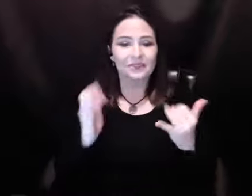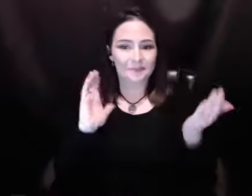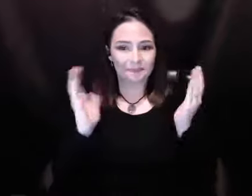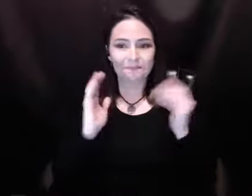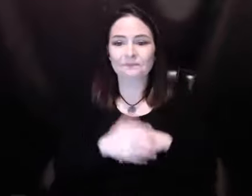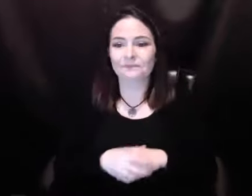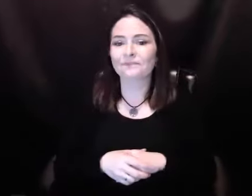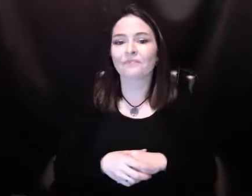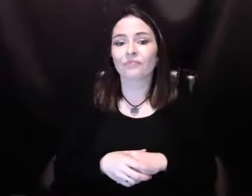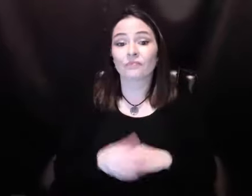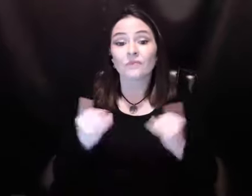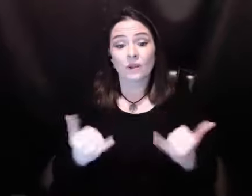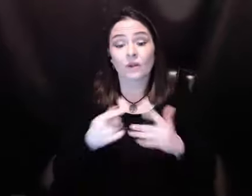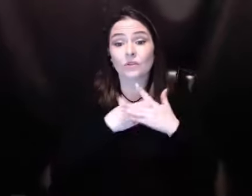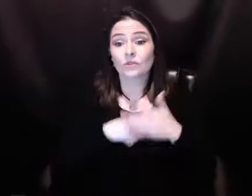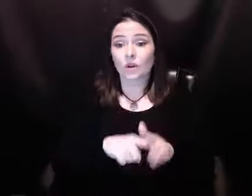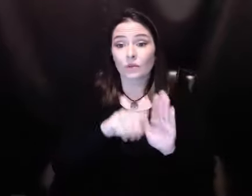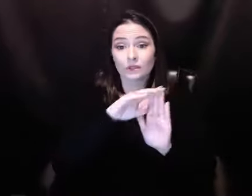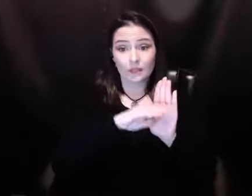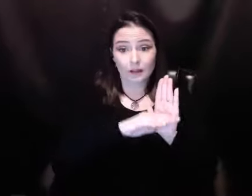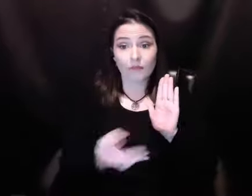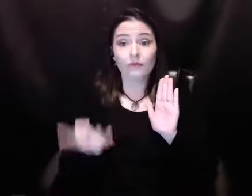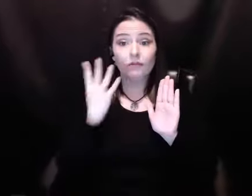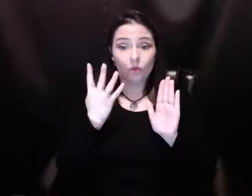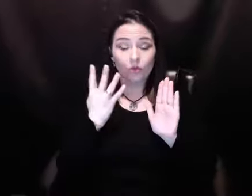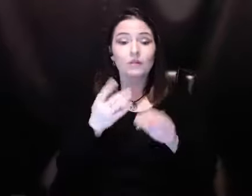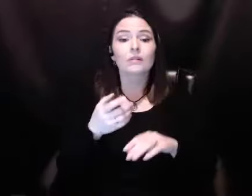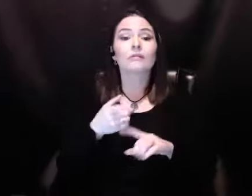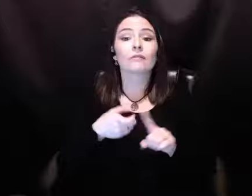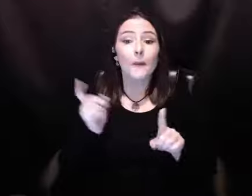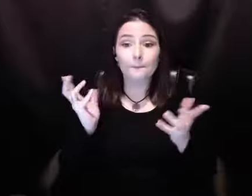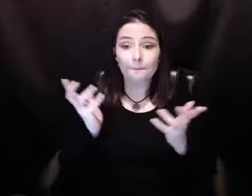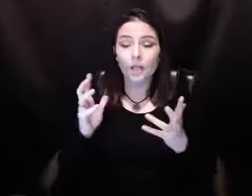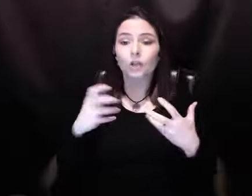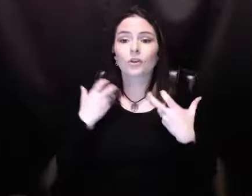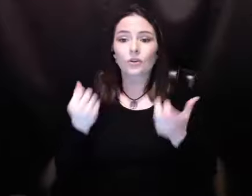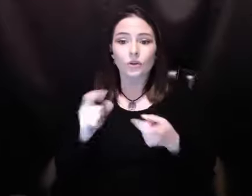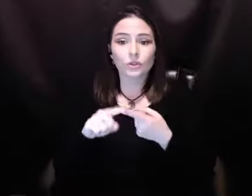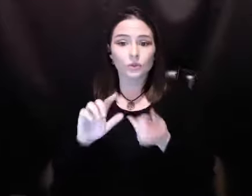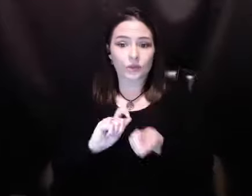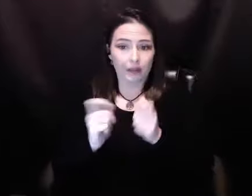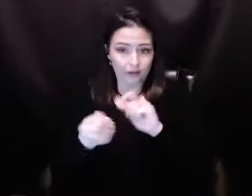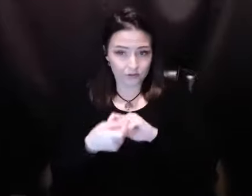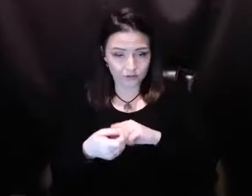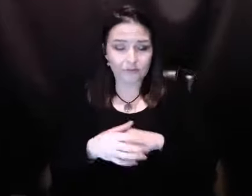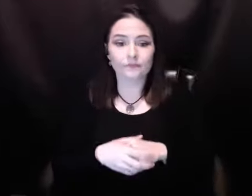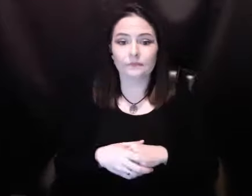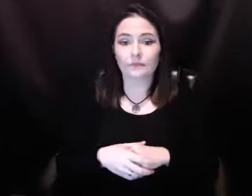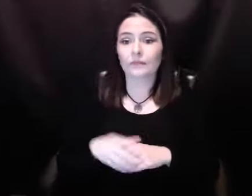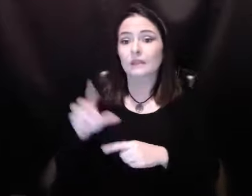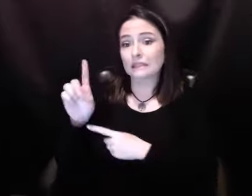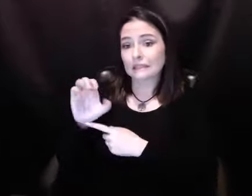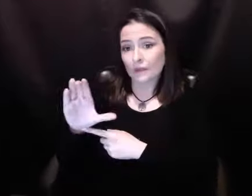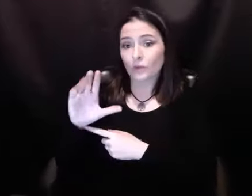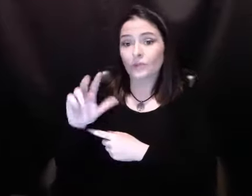Okay, thank you very much. I feel privileged to have been asked to speak on this platform and to share, and it's just